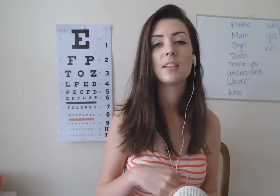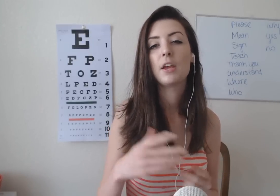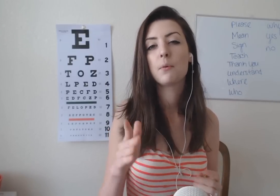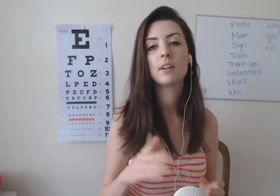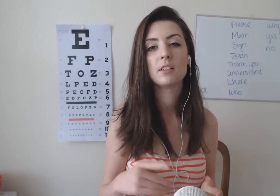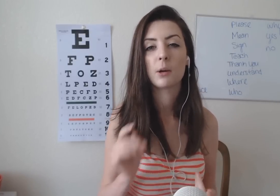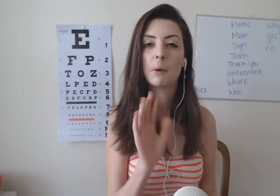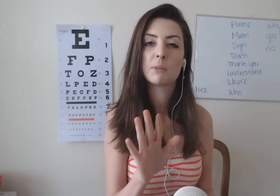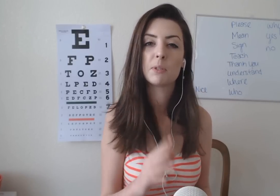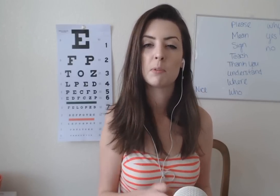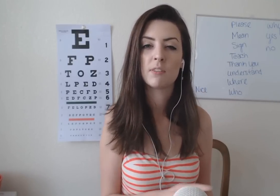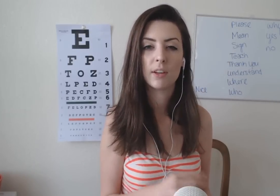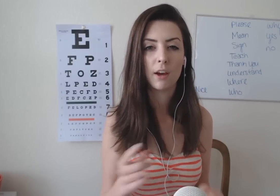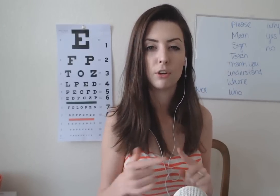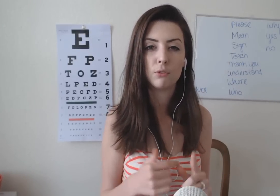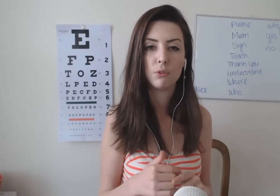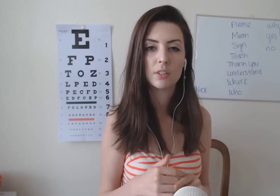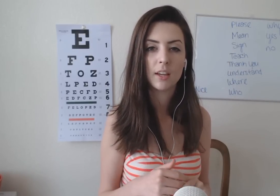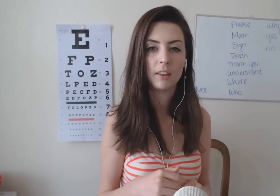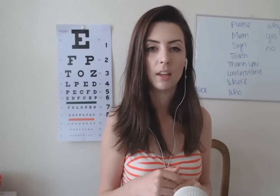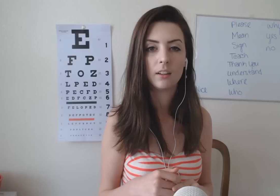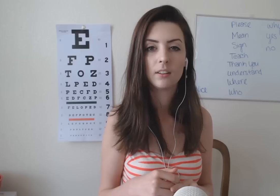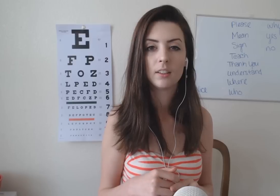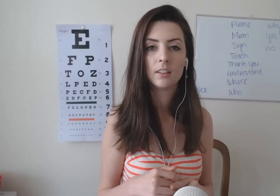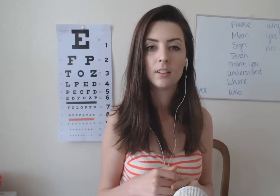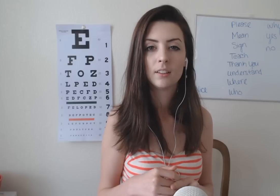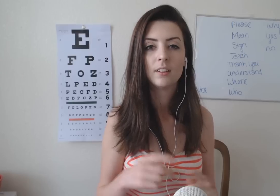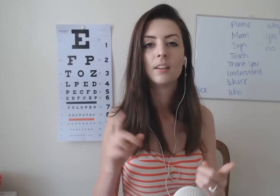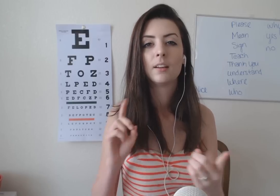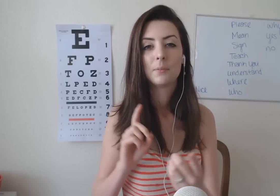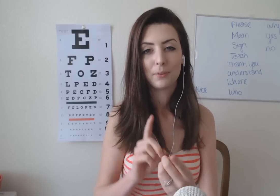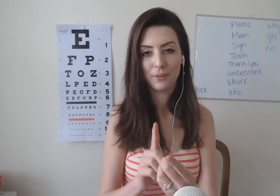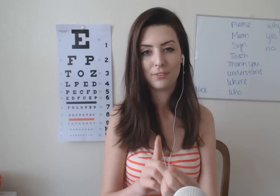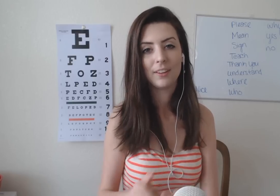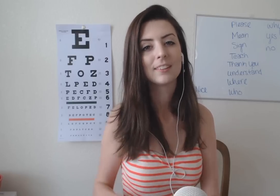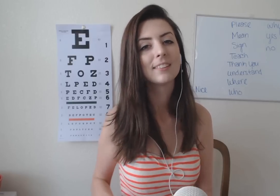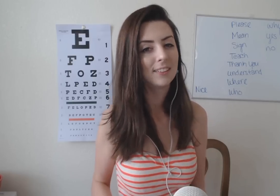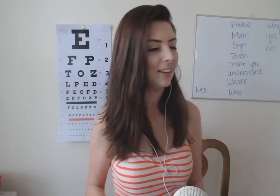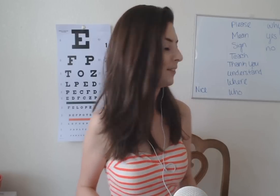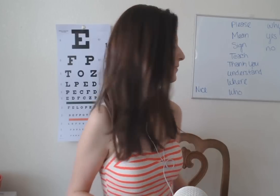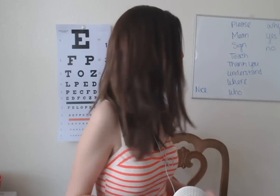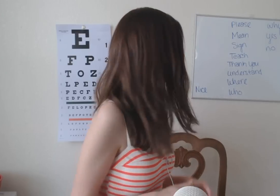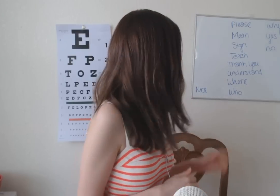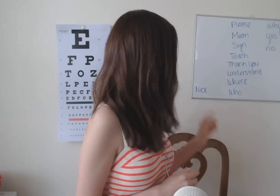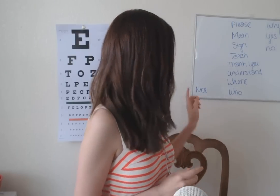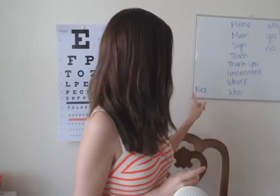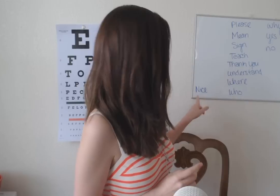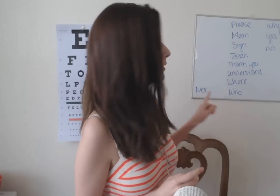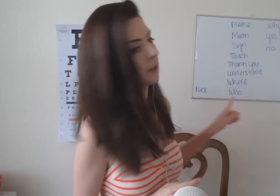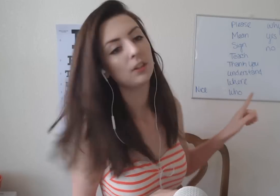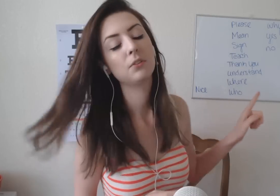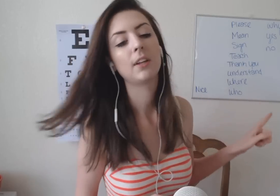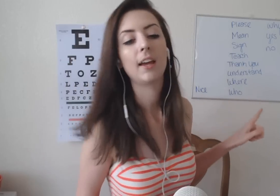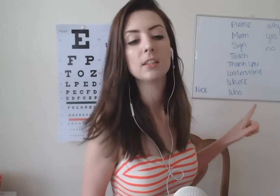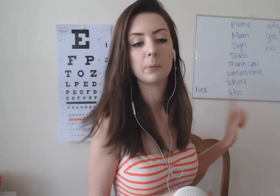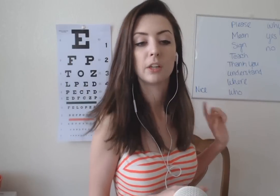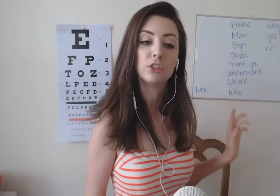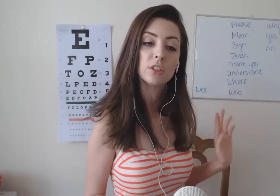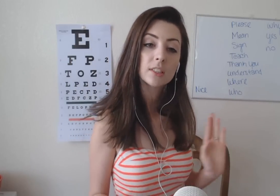you want to talk about someone specific. How do you do the sign then? Perfect. Yeah. So next we're going to do nice, which I just kind